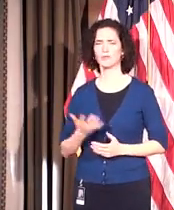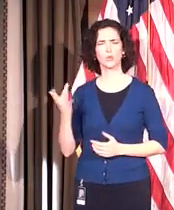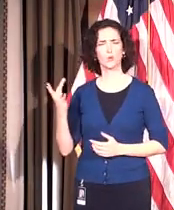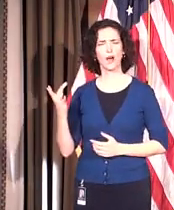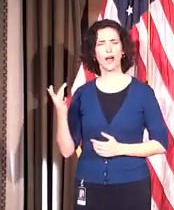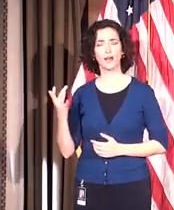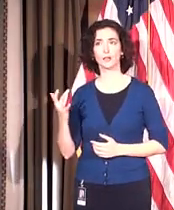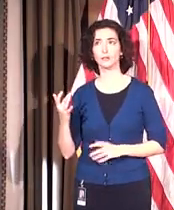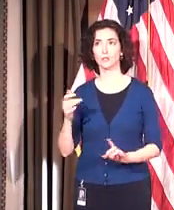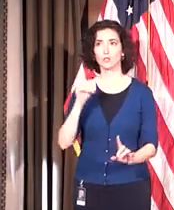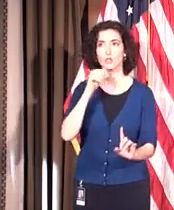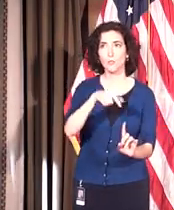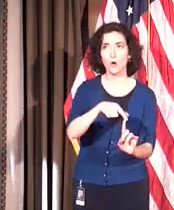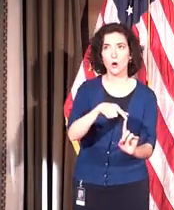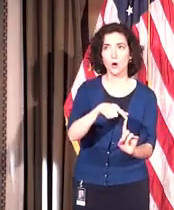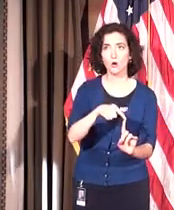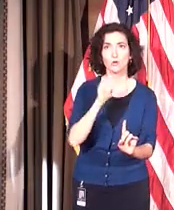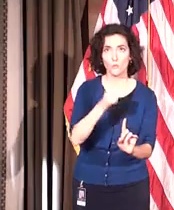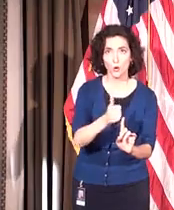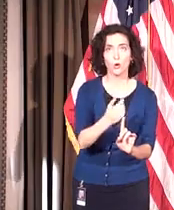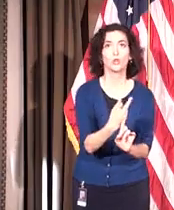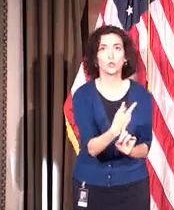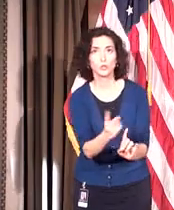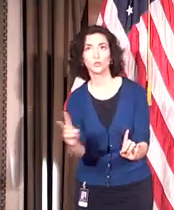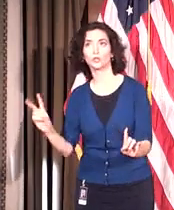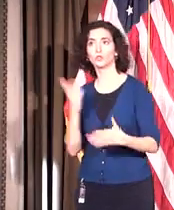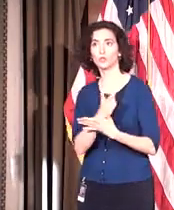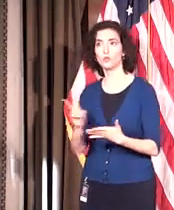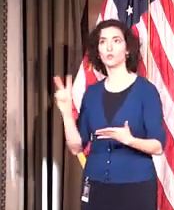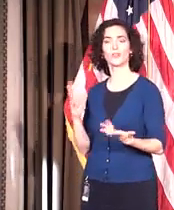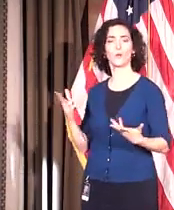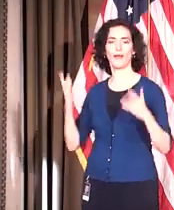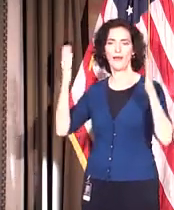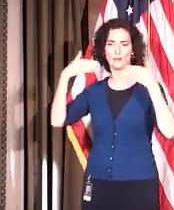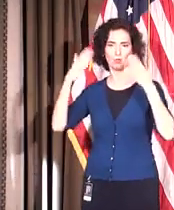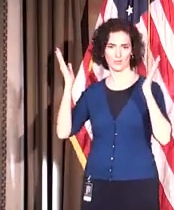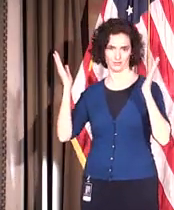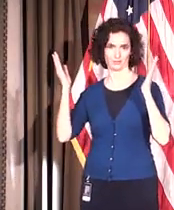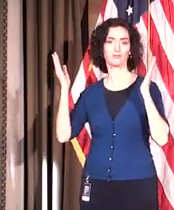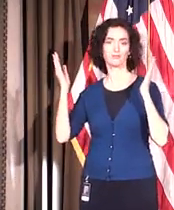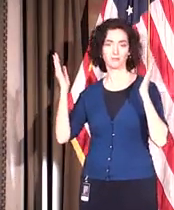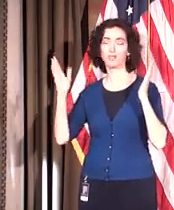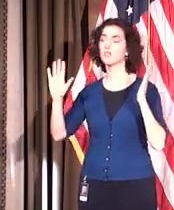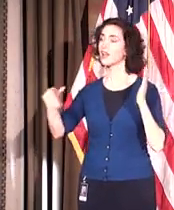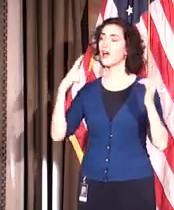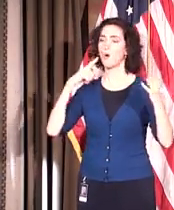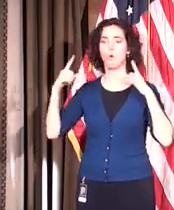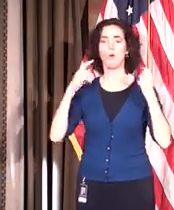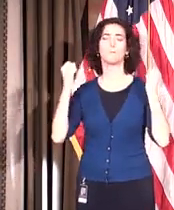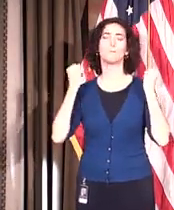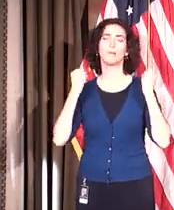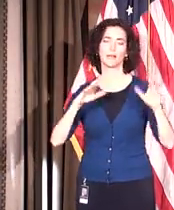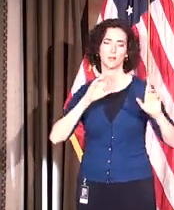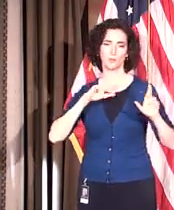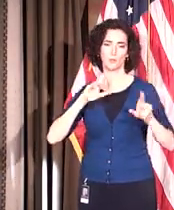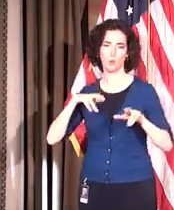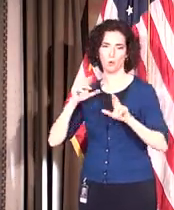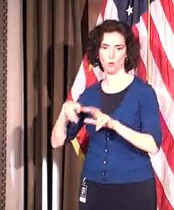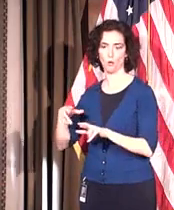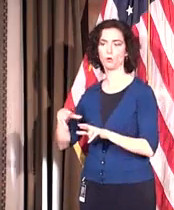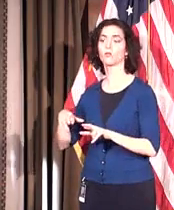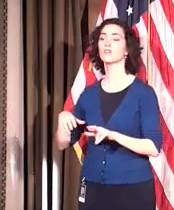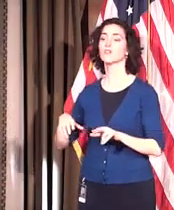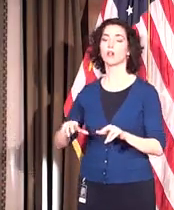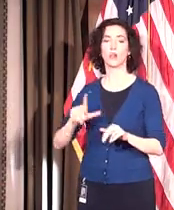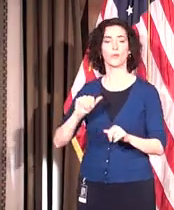ago tomorrow, I guess it was, Halloween, and I received an awful lot of reports that in communities